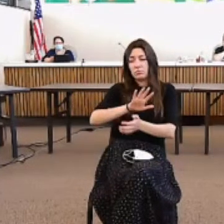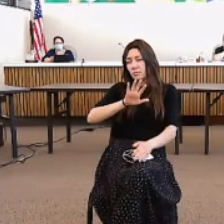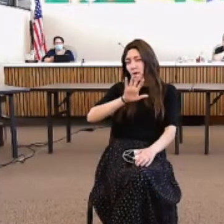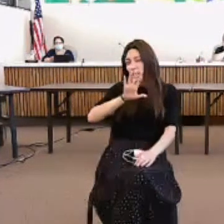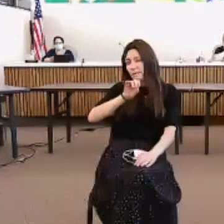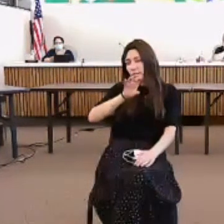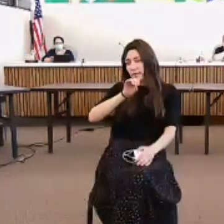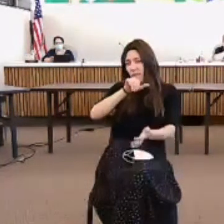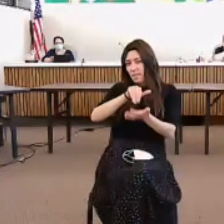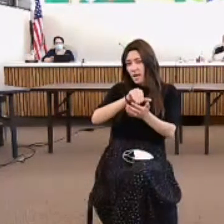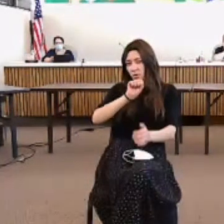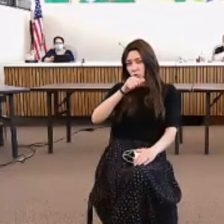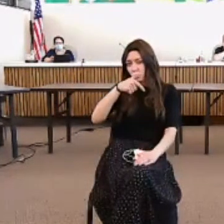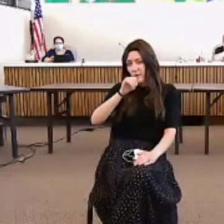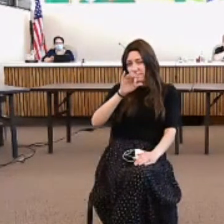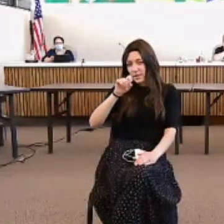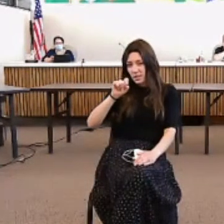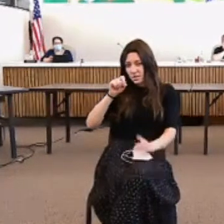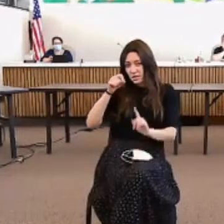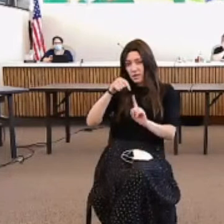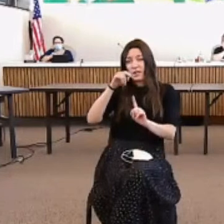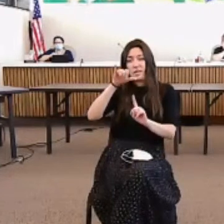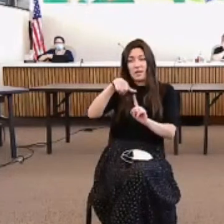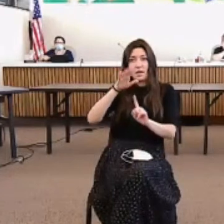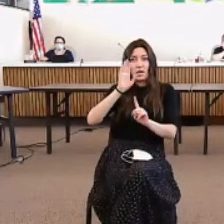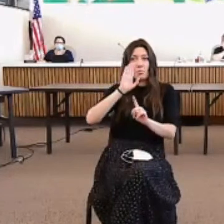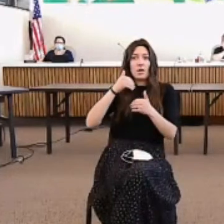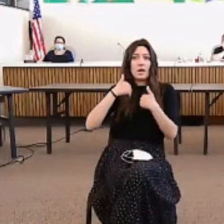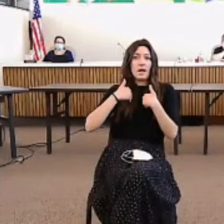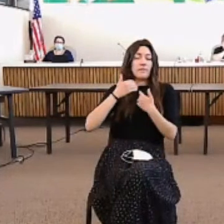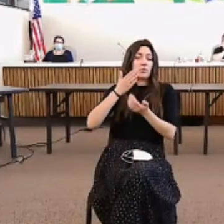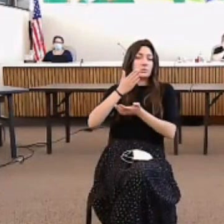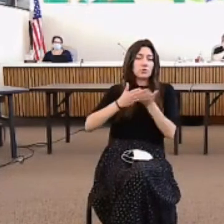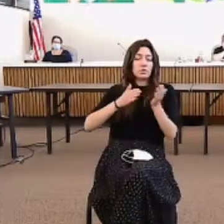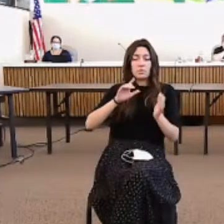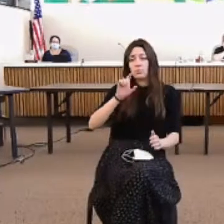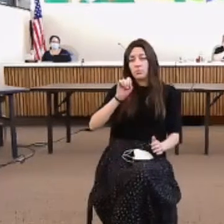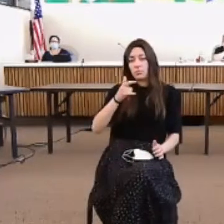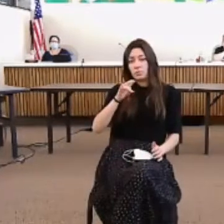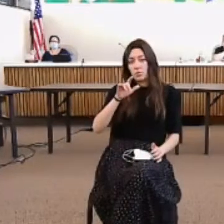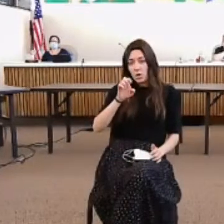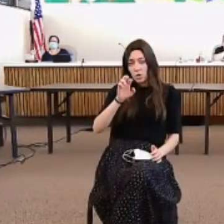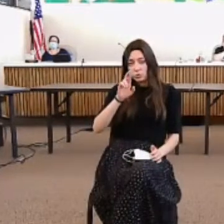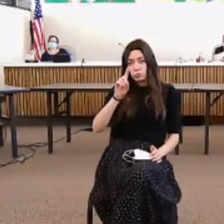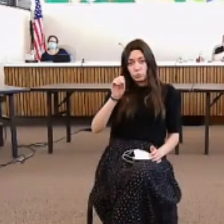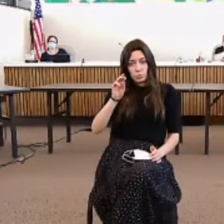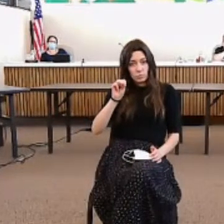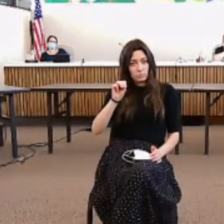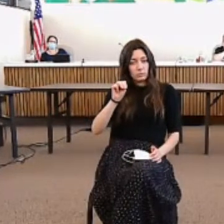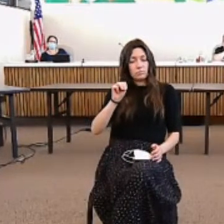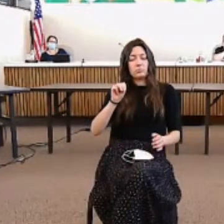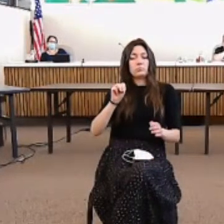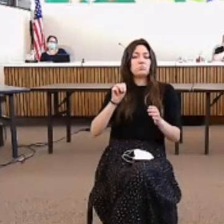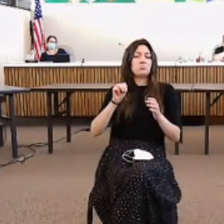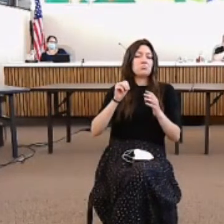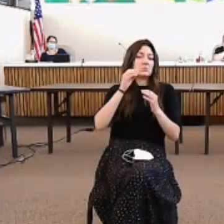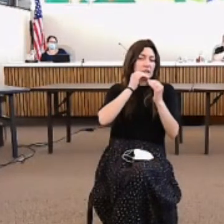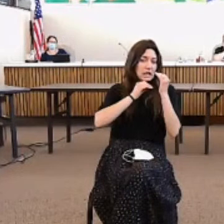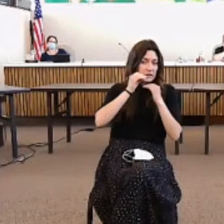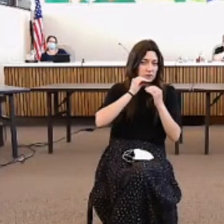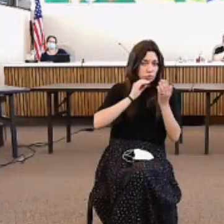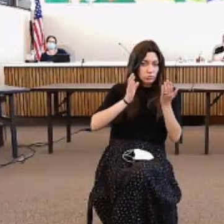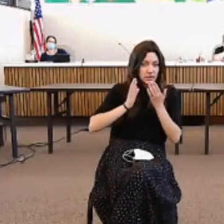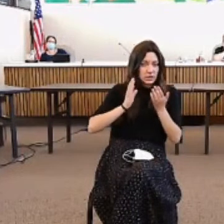that facility, there will be a couple of Masonic lodge rooms. There'll be a section for the Masons. There will be dining